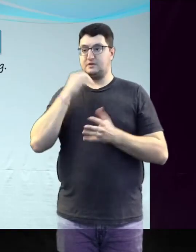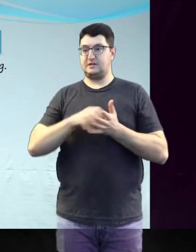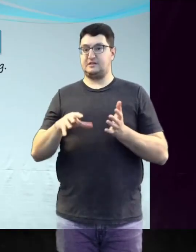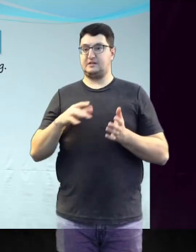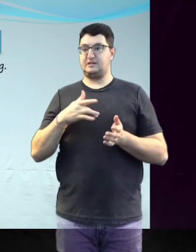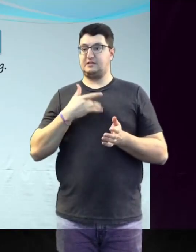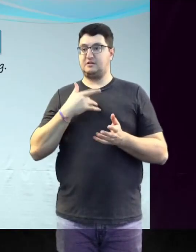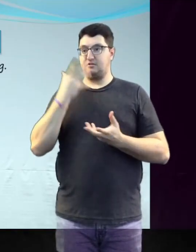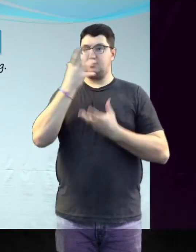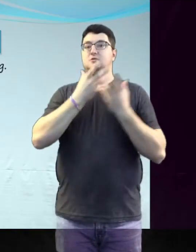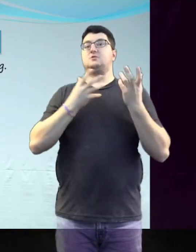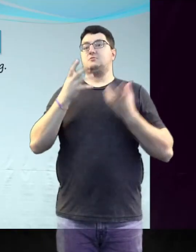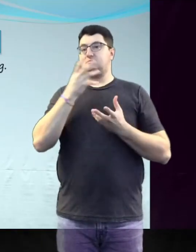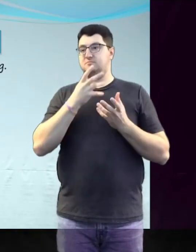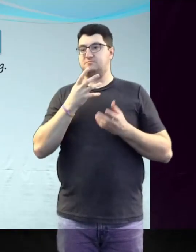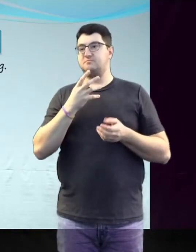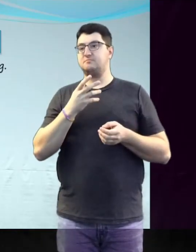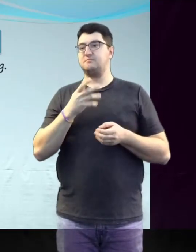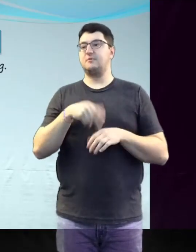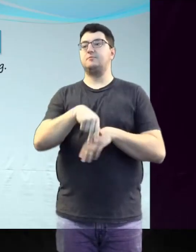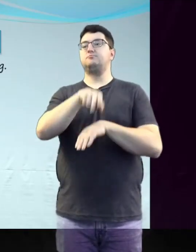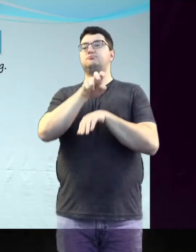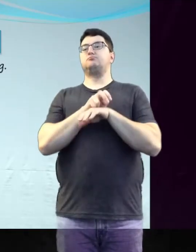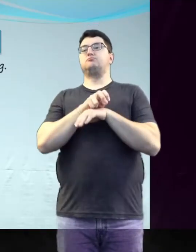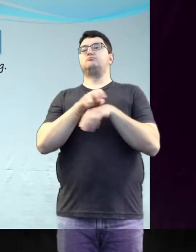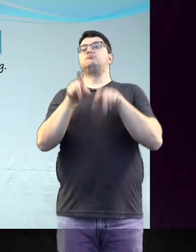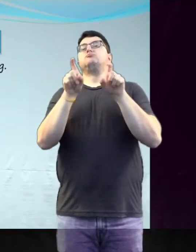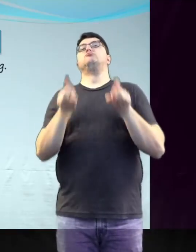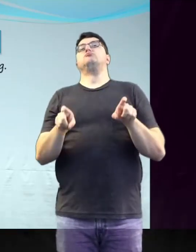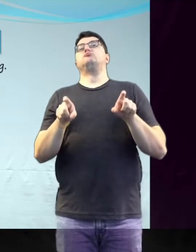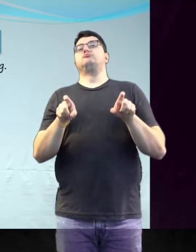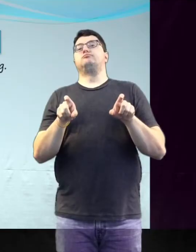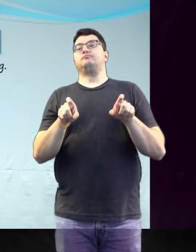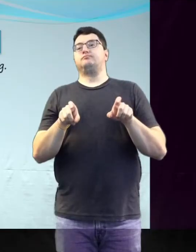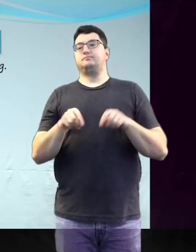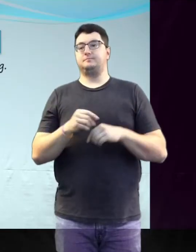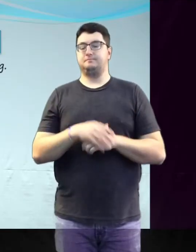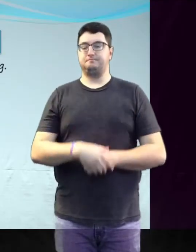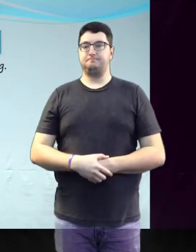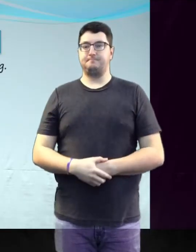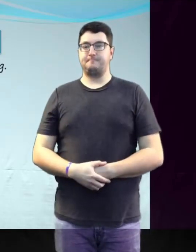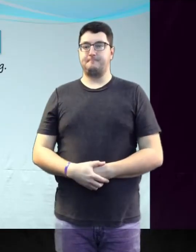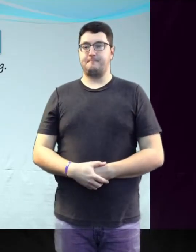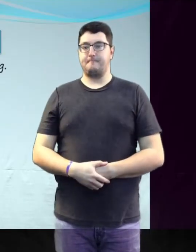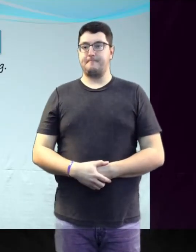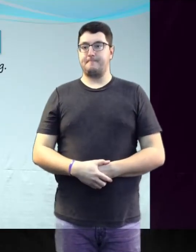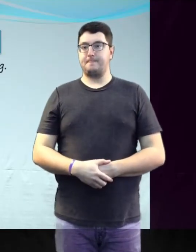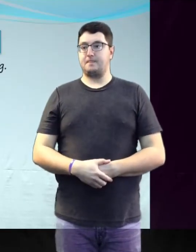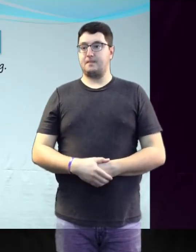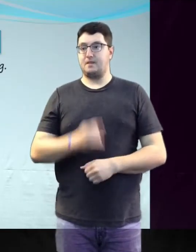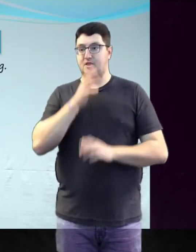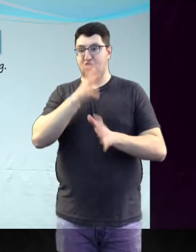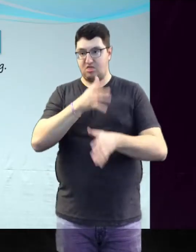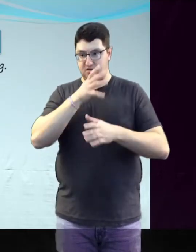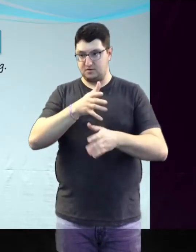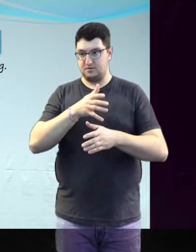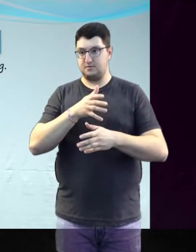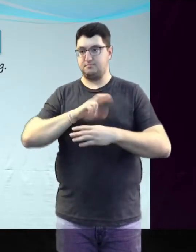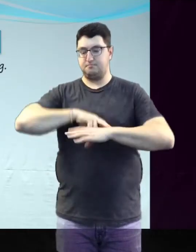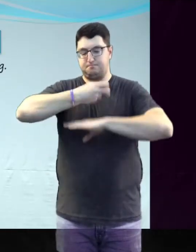If the child is feeling lightheaded or dizzy, they should lie down on their back with their legs raised above heart level. If the